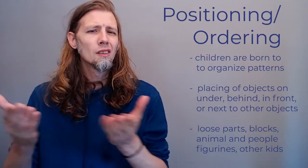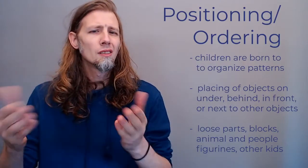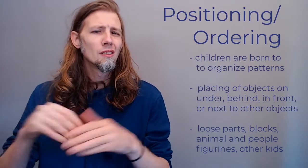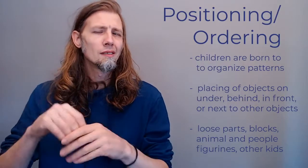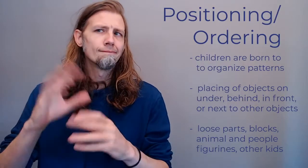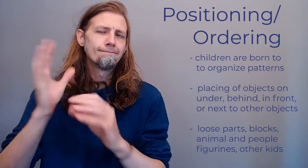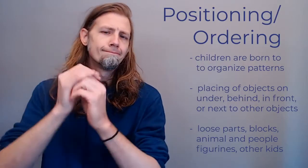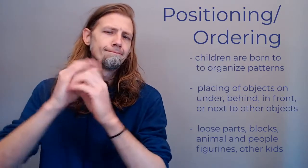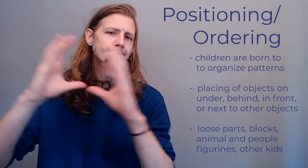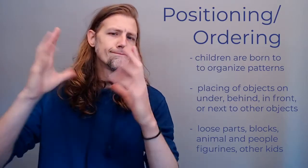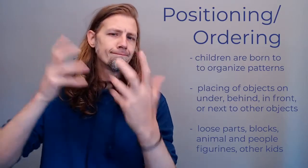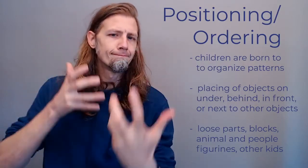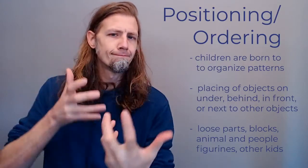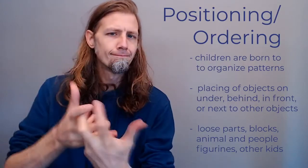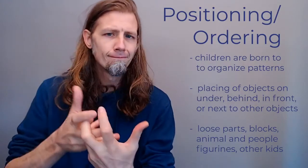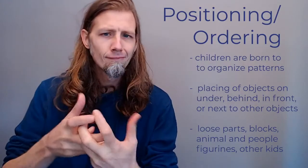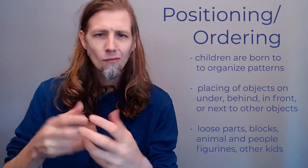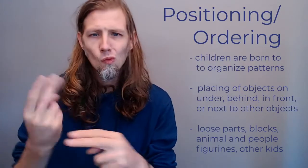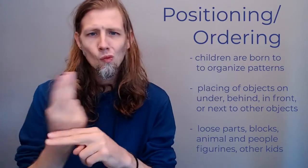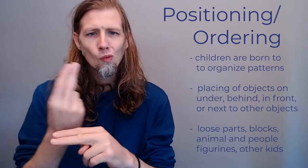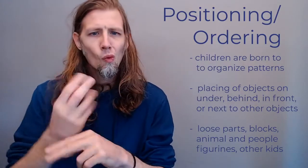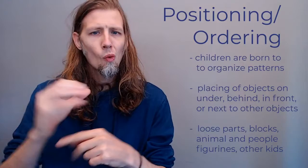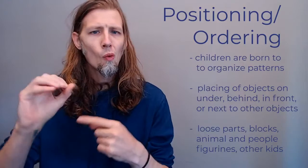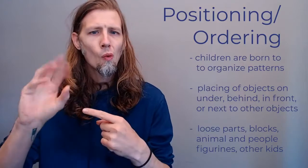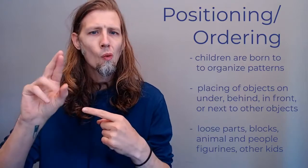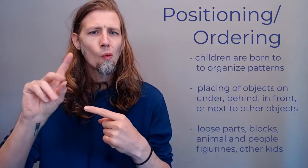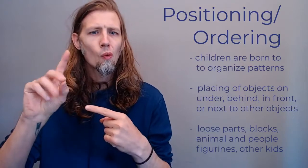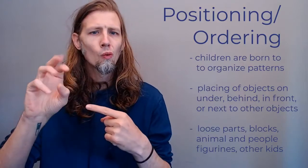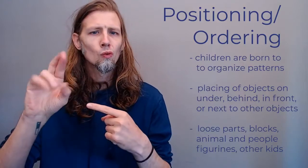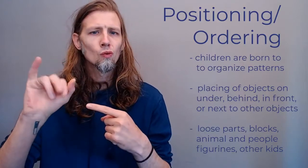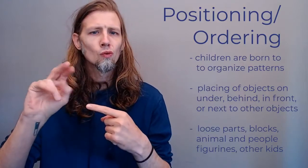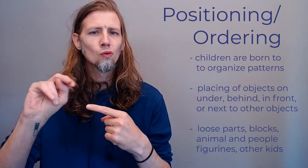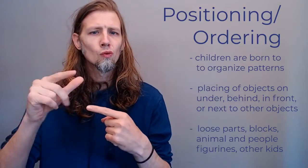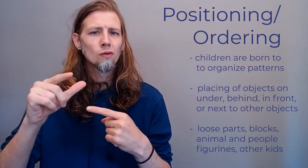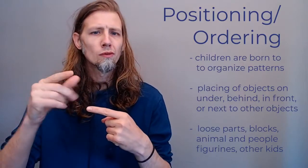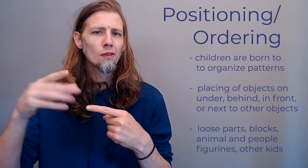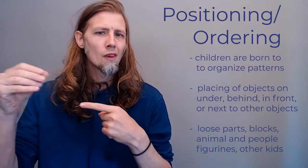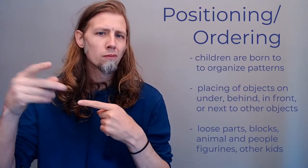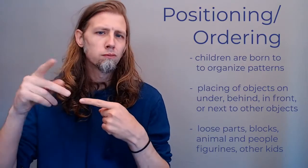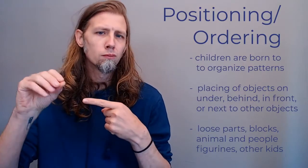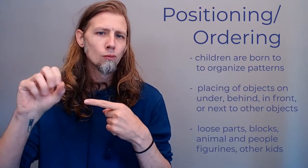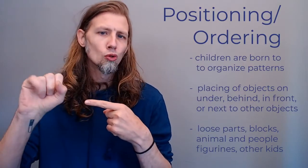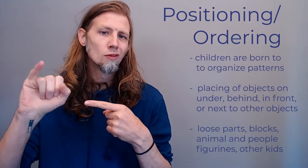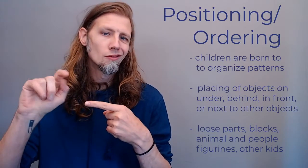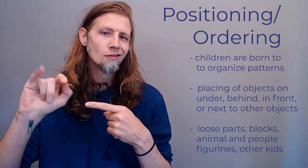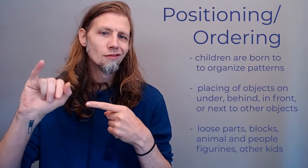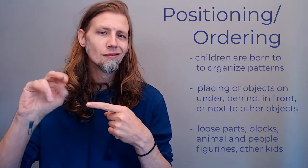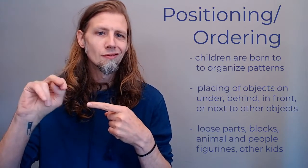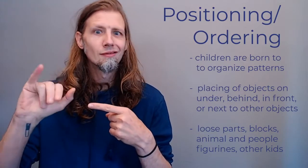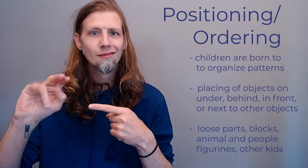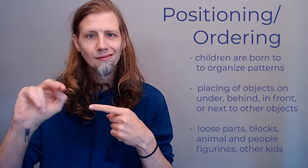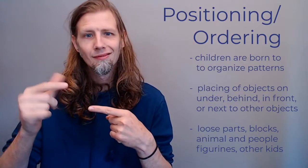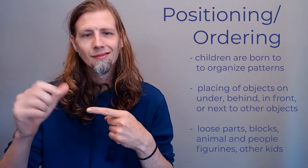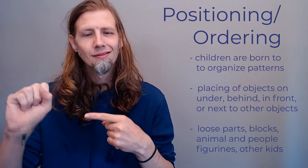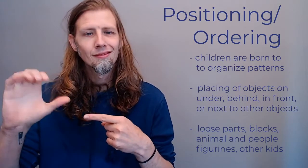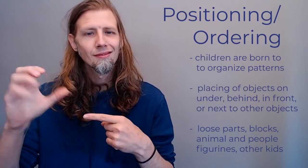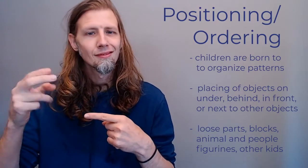and categorize in a way that makes sense to them. This ties into the positioning and ordering